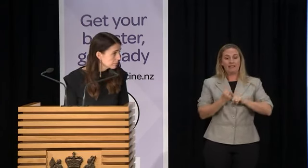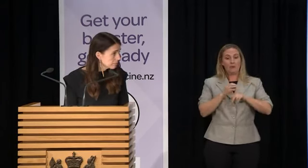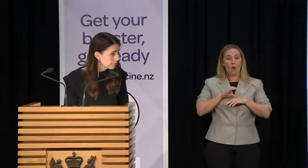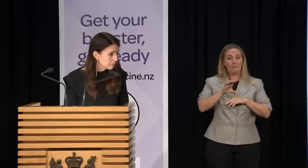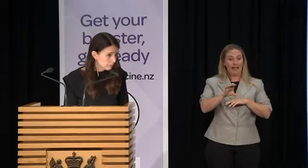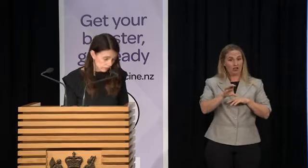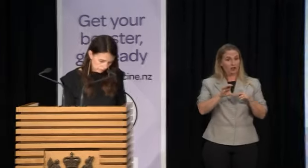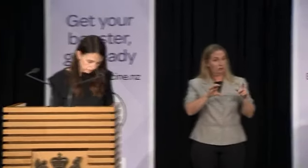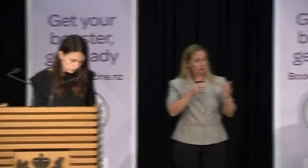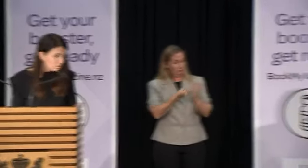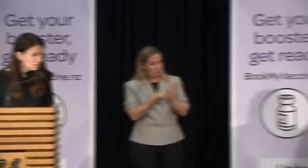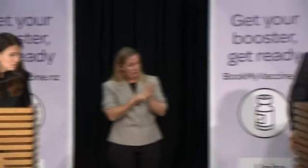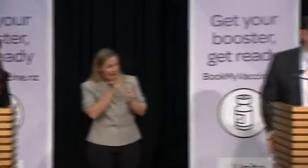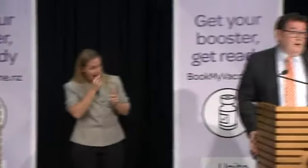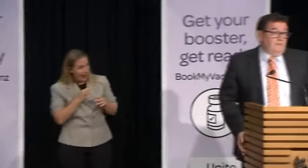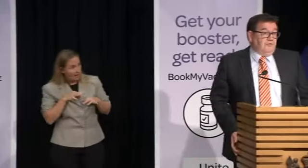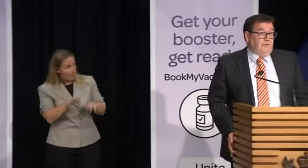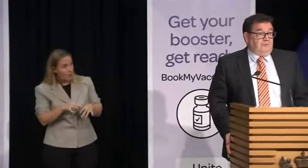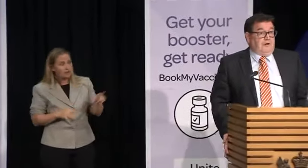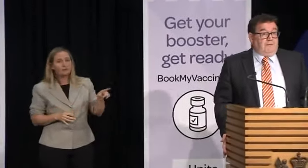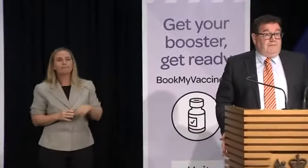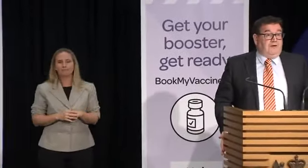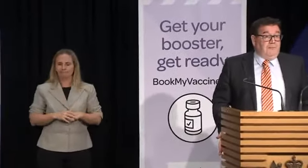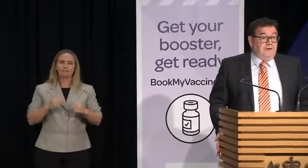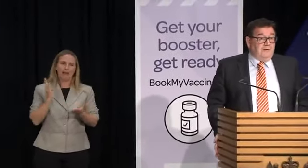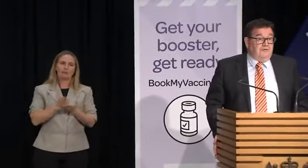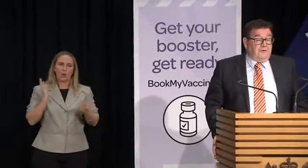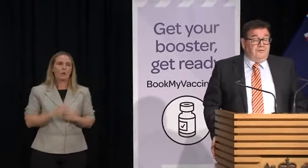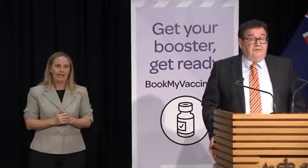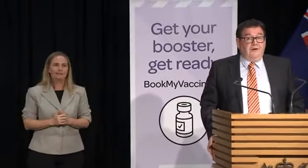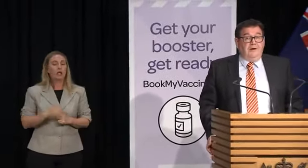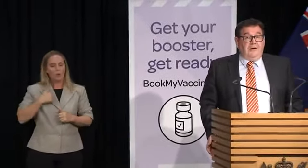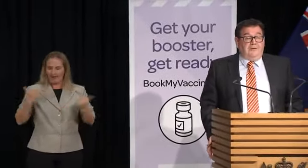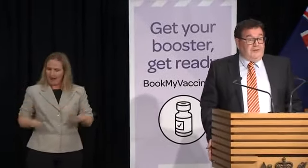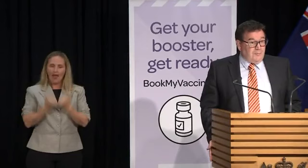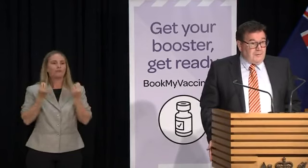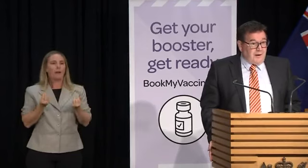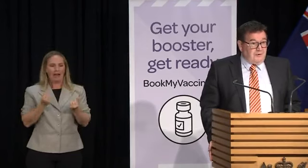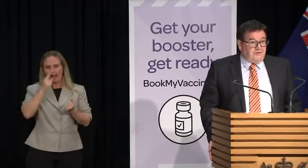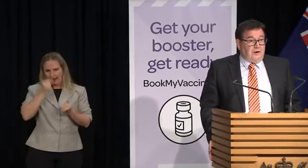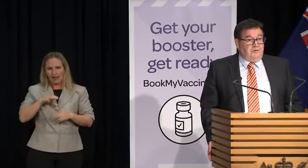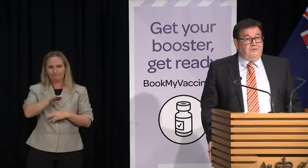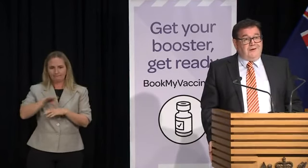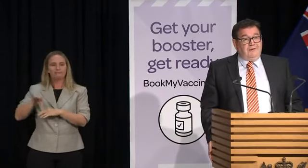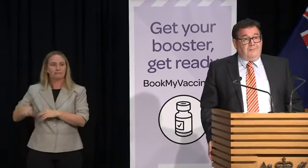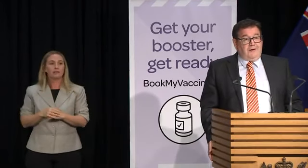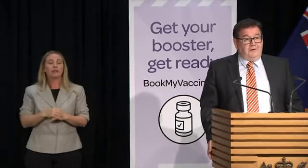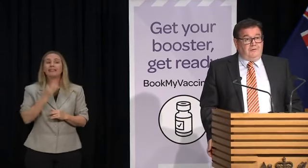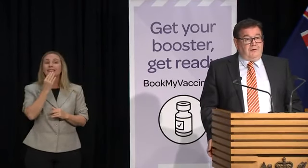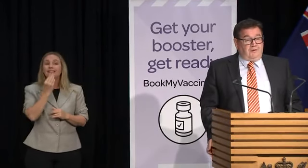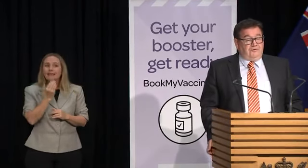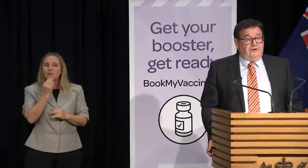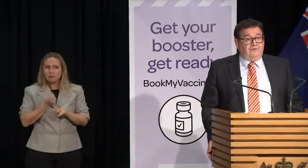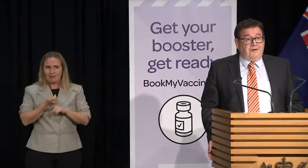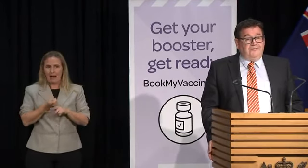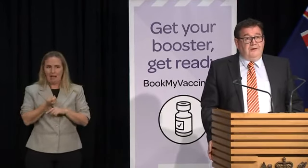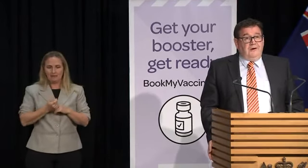Absolutely. And as I said, we have enough money in the COVID response and recovery fund to meet these costs. They're temporary payments. We're talking here about, you